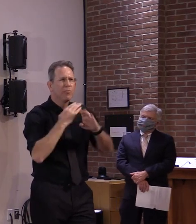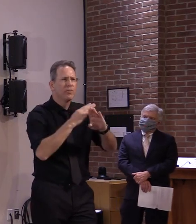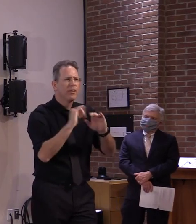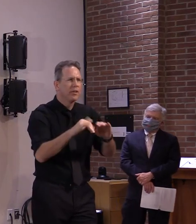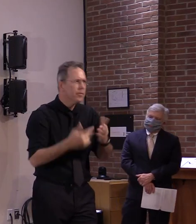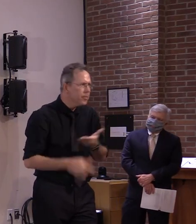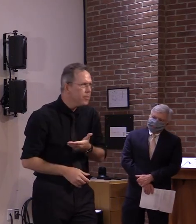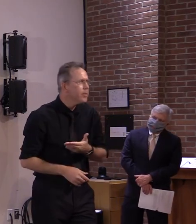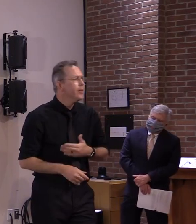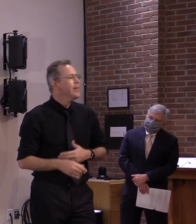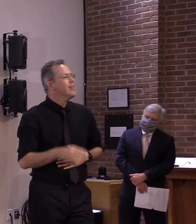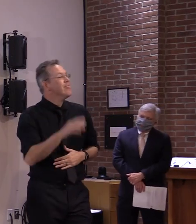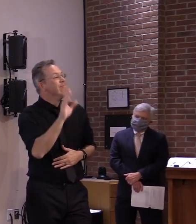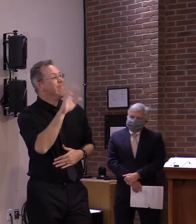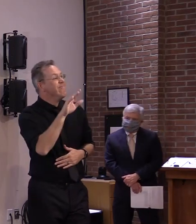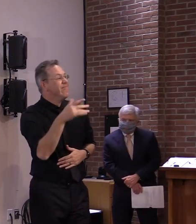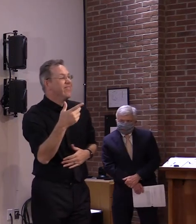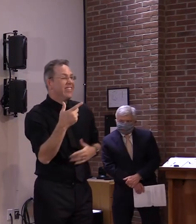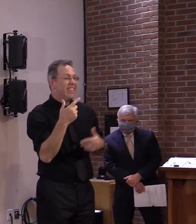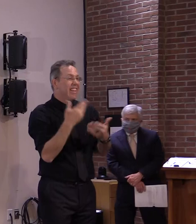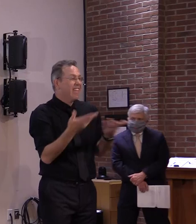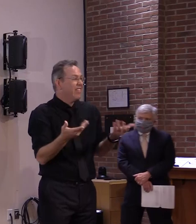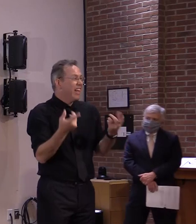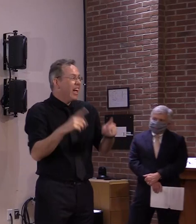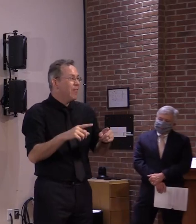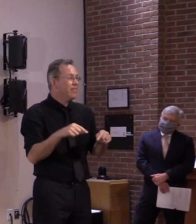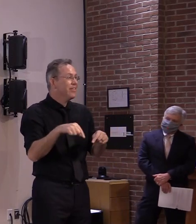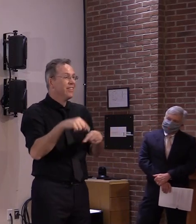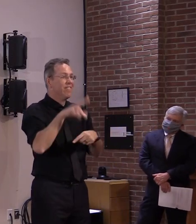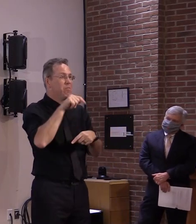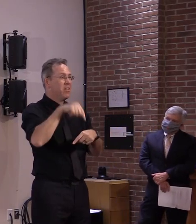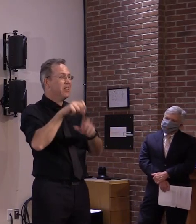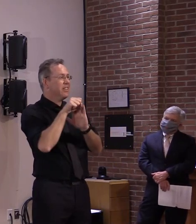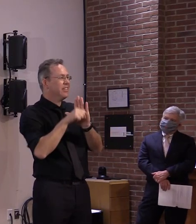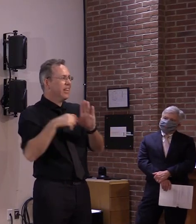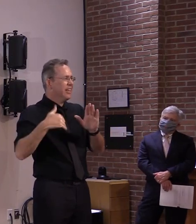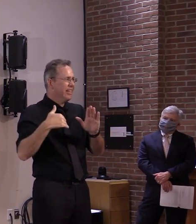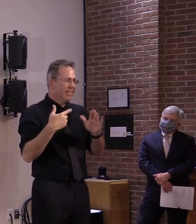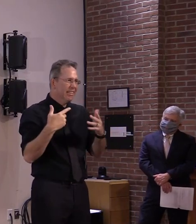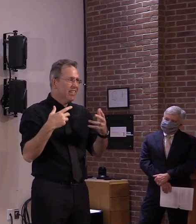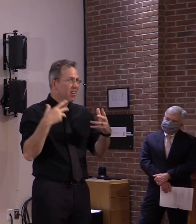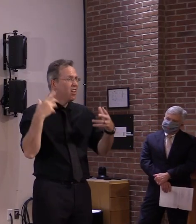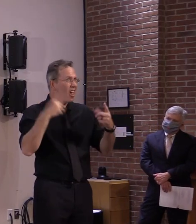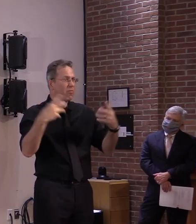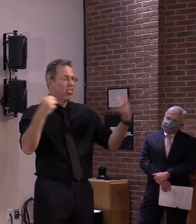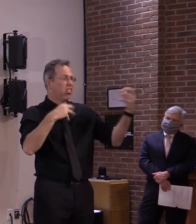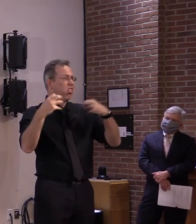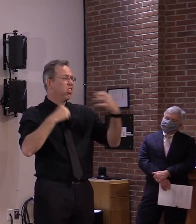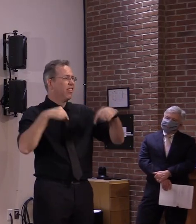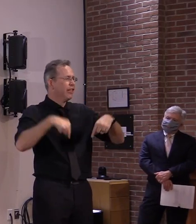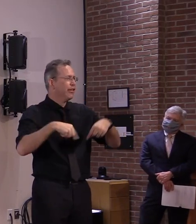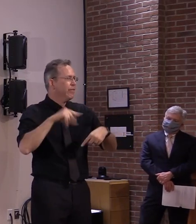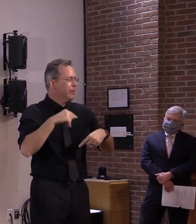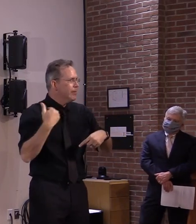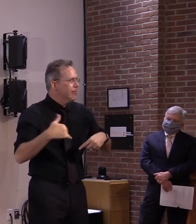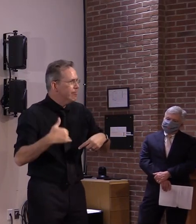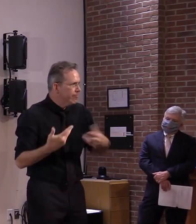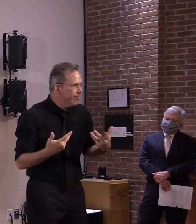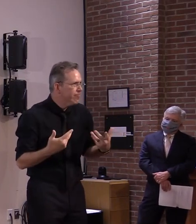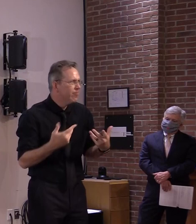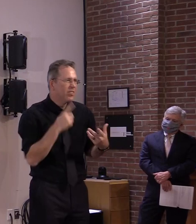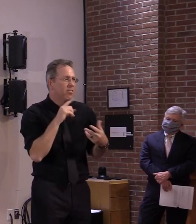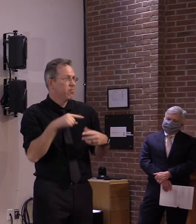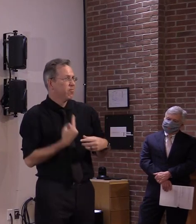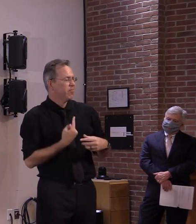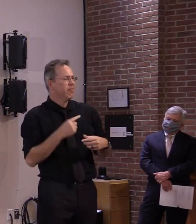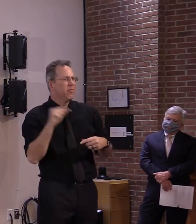state government, throughout the economy, throughout the nation. This is becoming more prevalent. I think, you